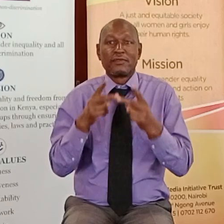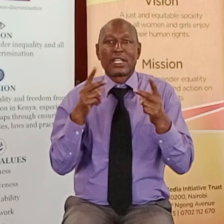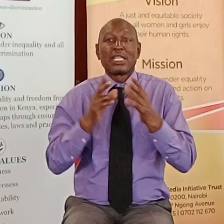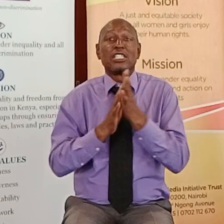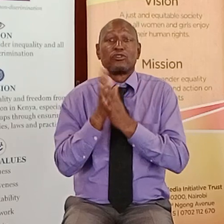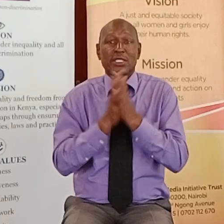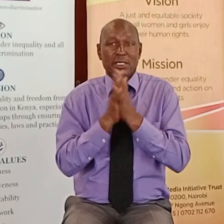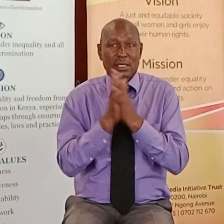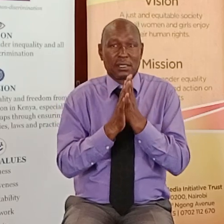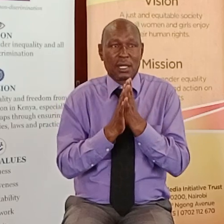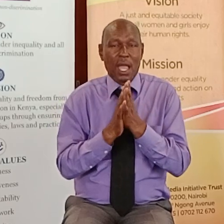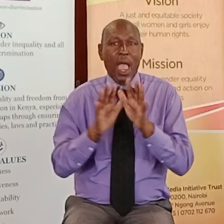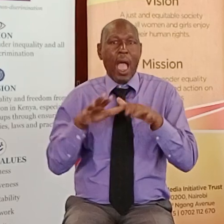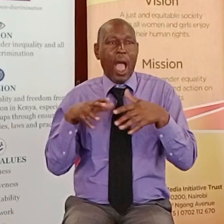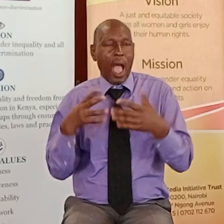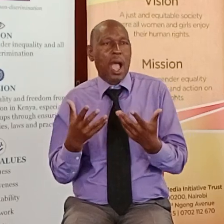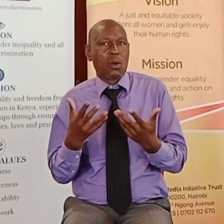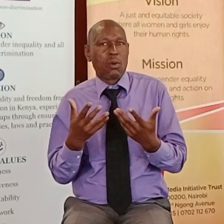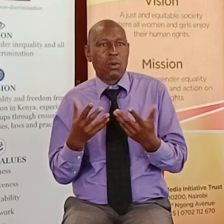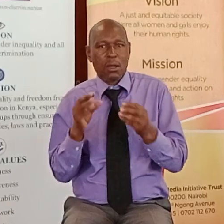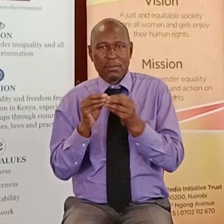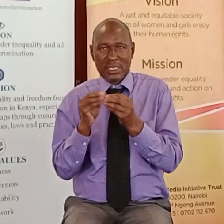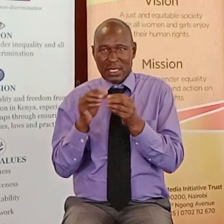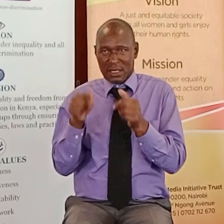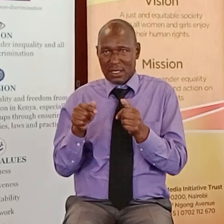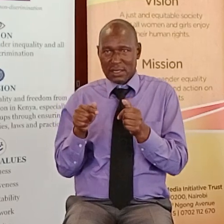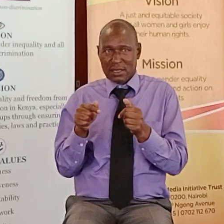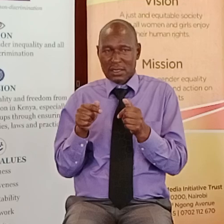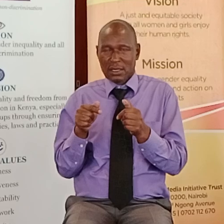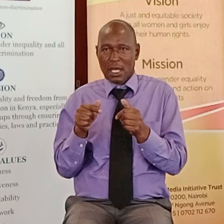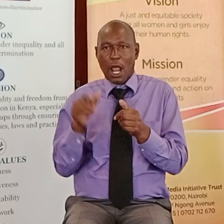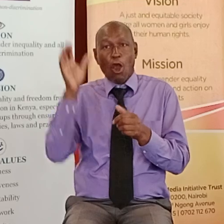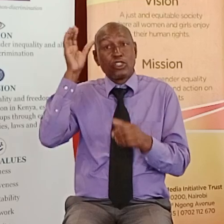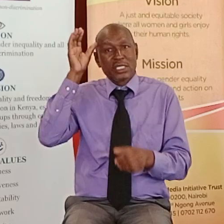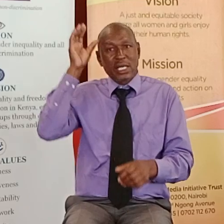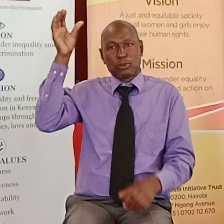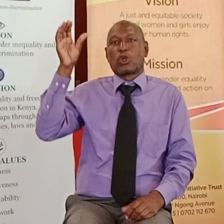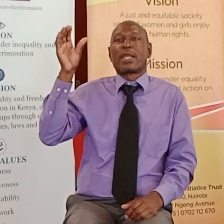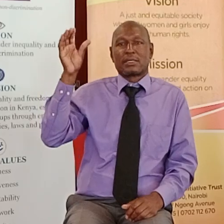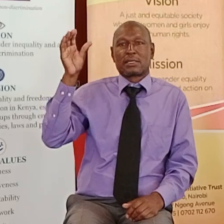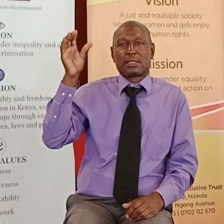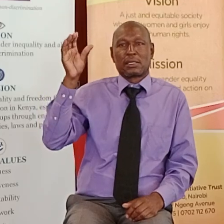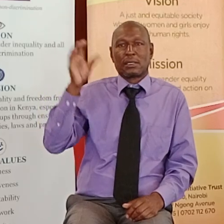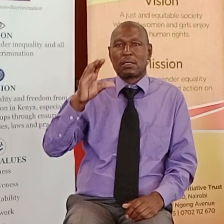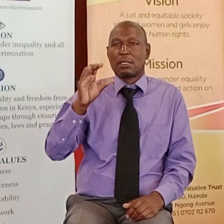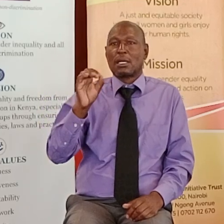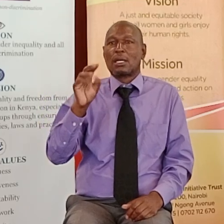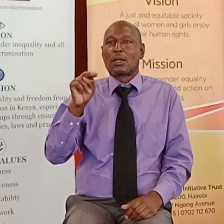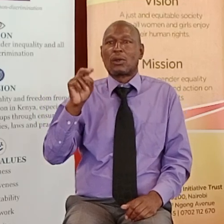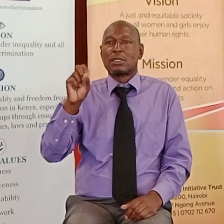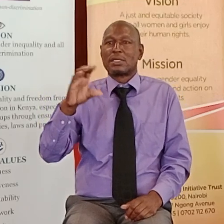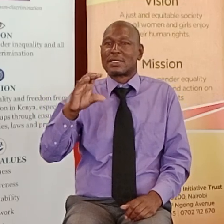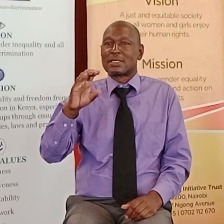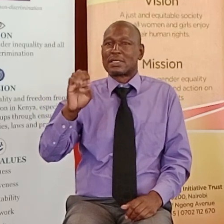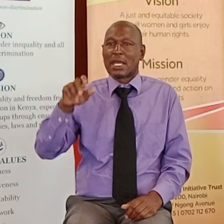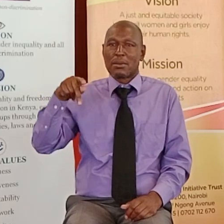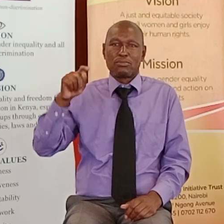interesting how this meeting was conceptualized. And for those of you who follow climate